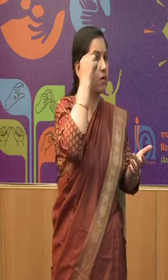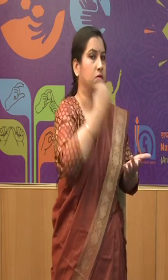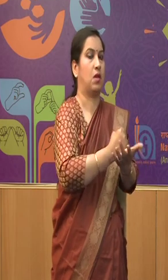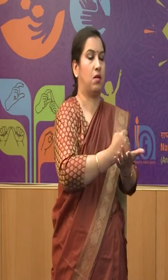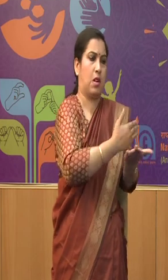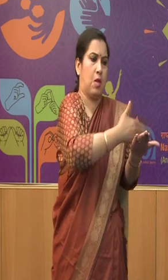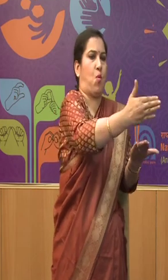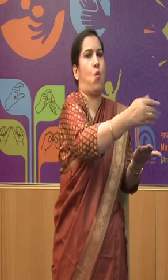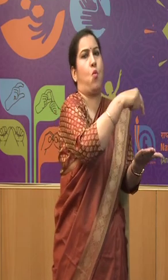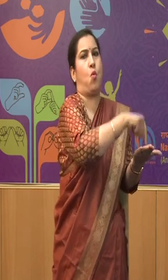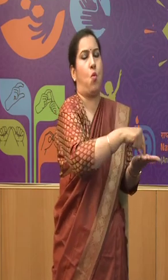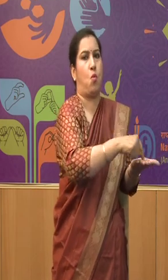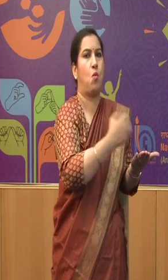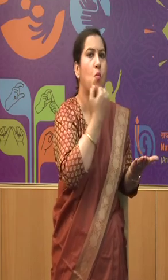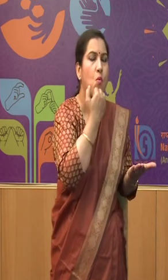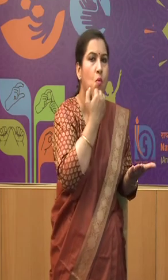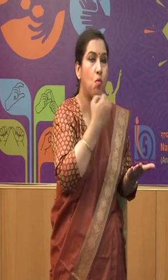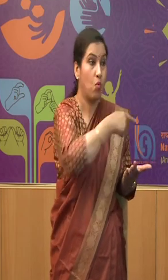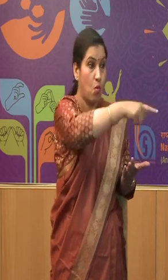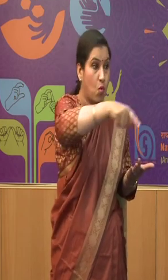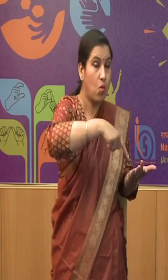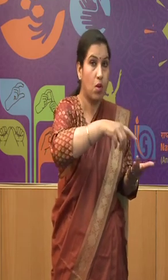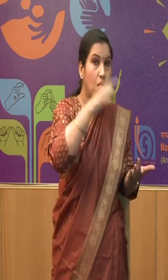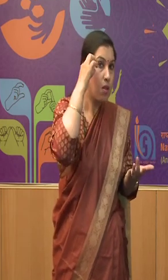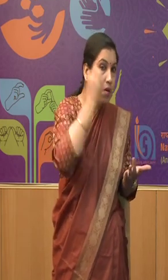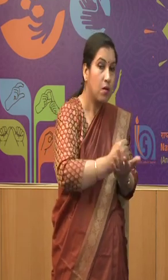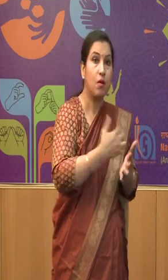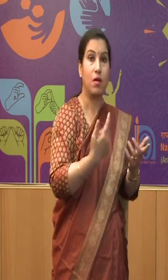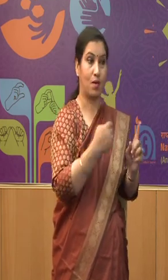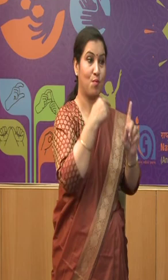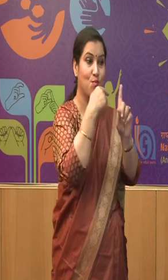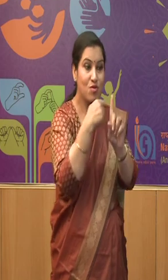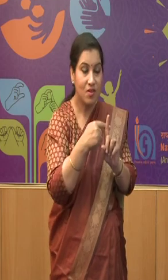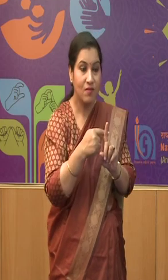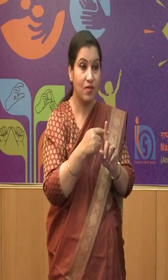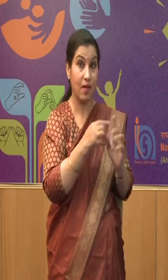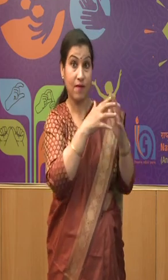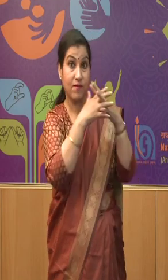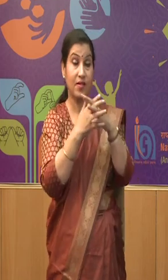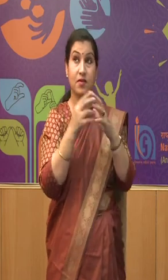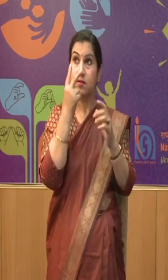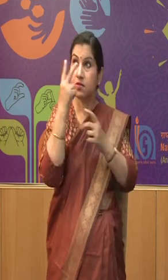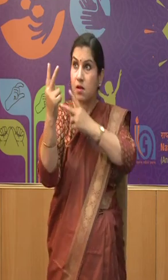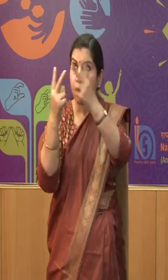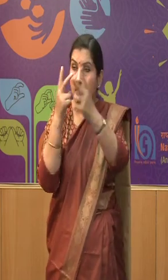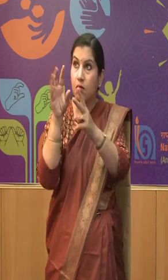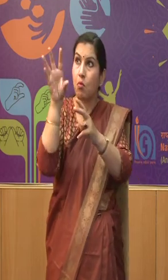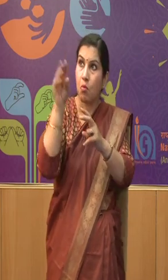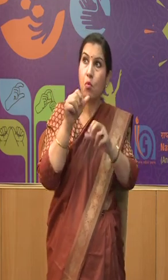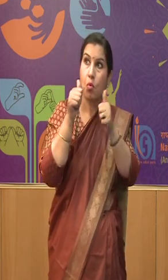In fact, they decided to adopt the good points of Western culture while